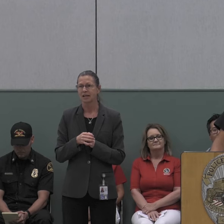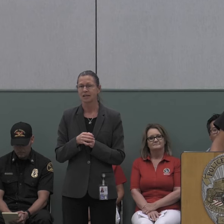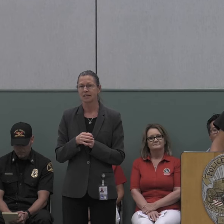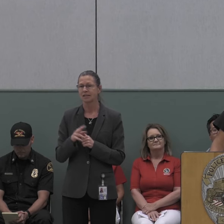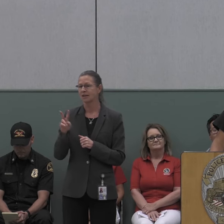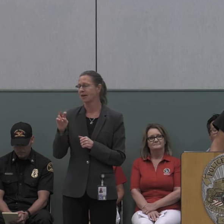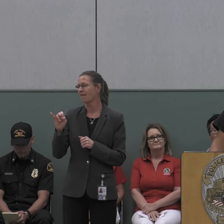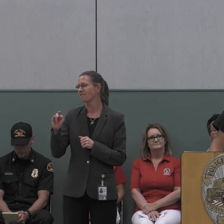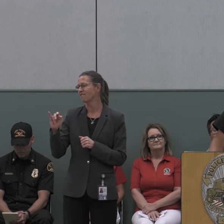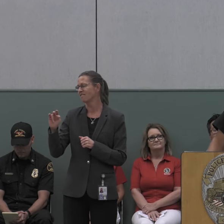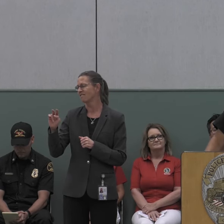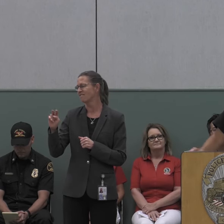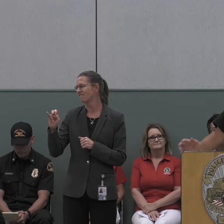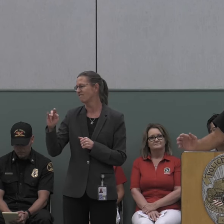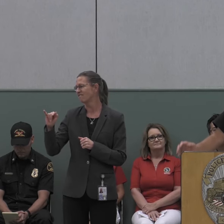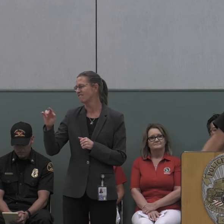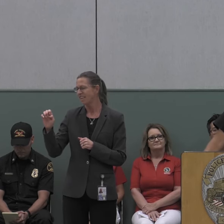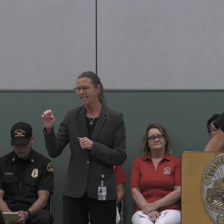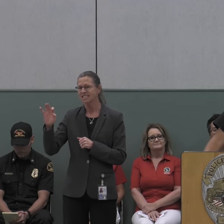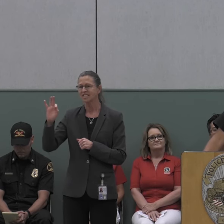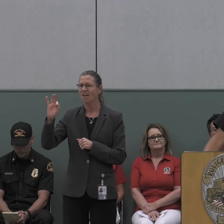Vince Fong's office to